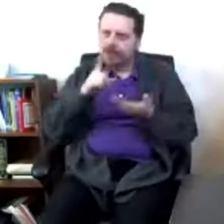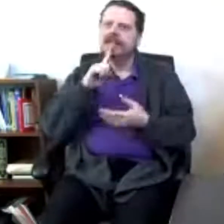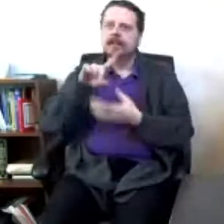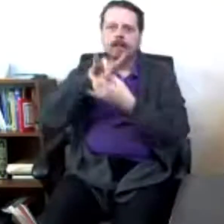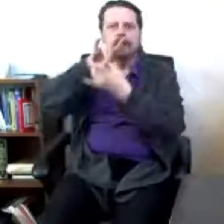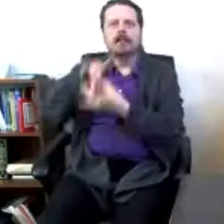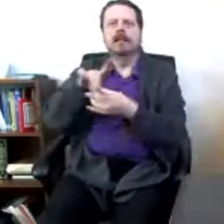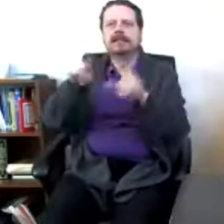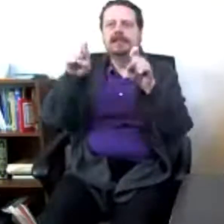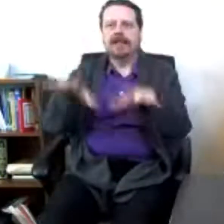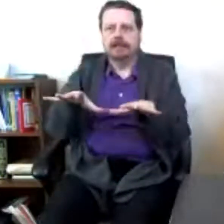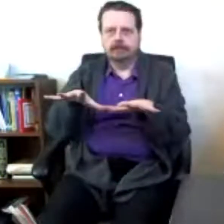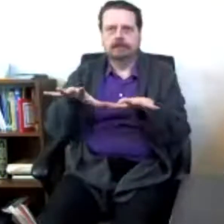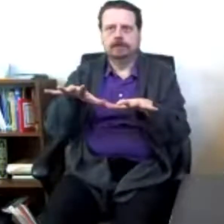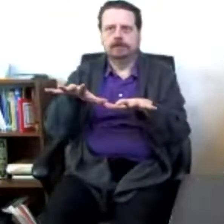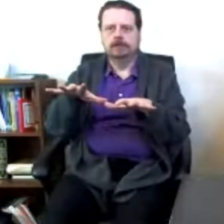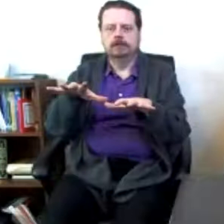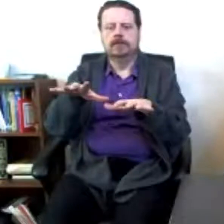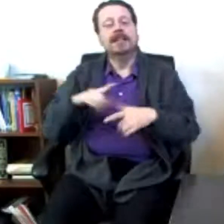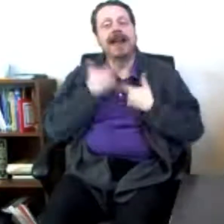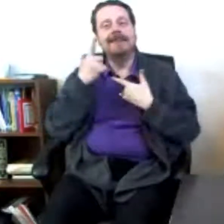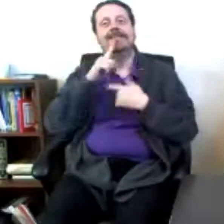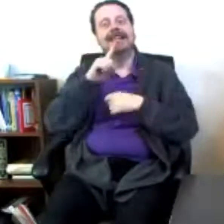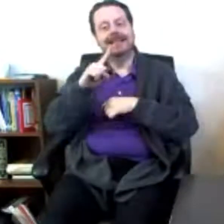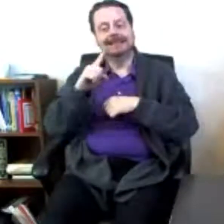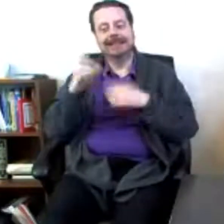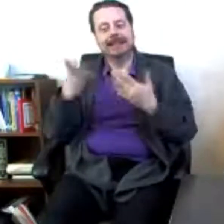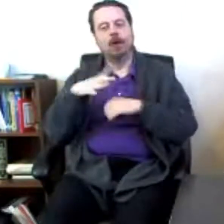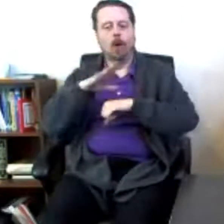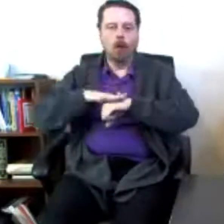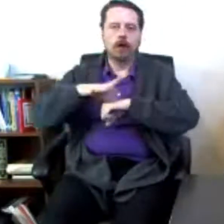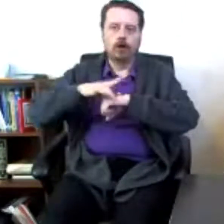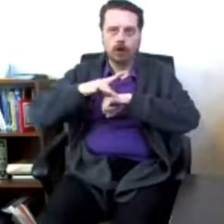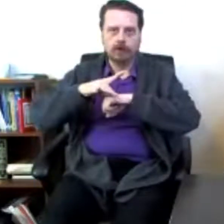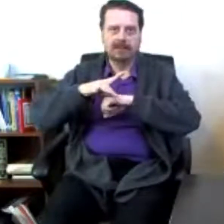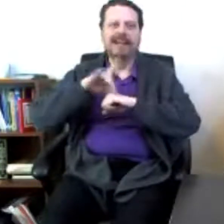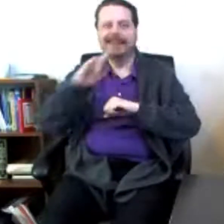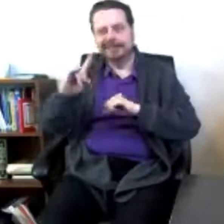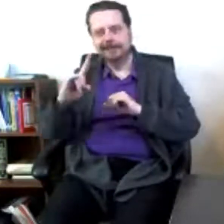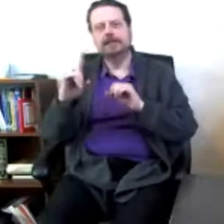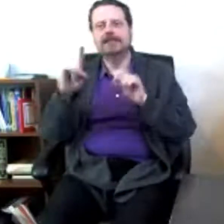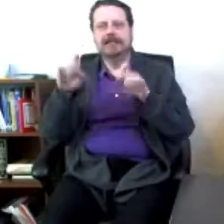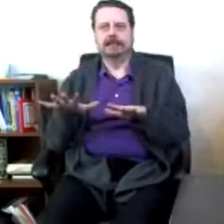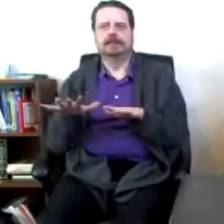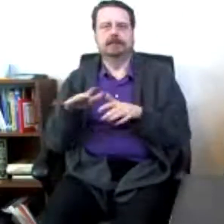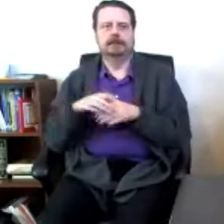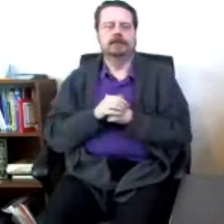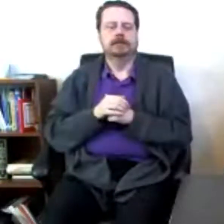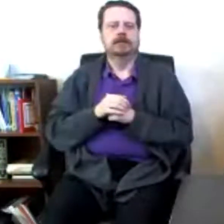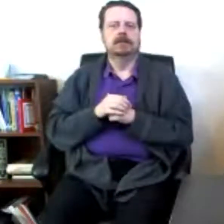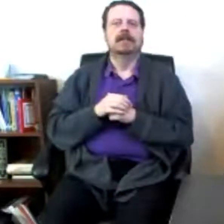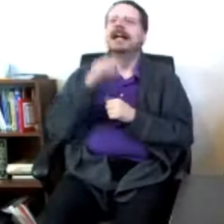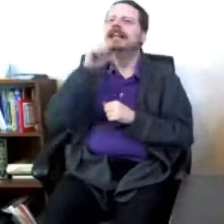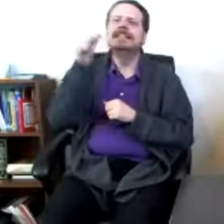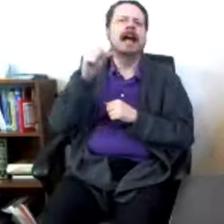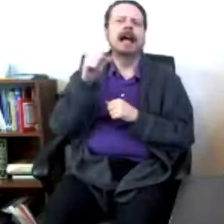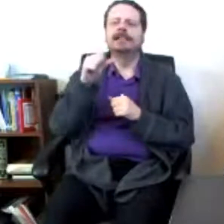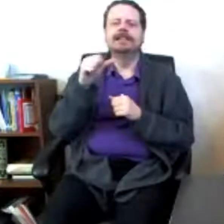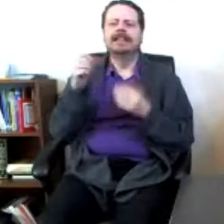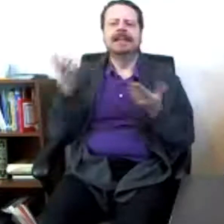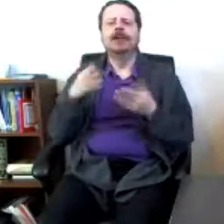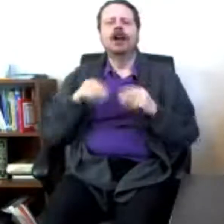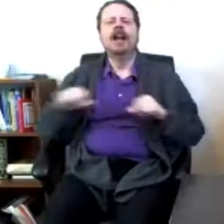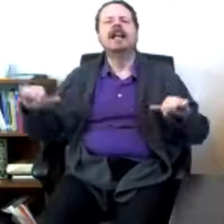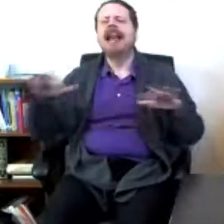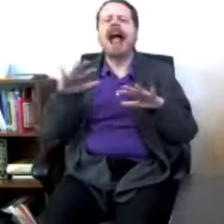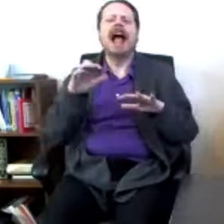about. Life on earth is about being tested. So this is not the land of reward or the